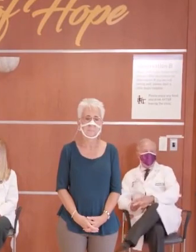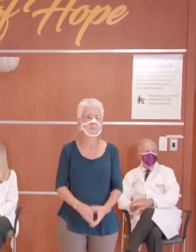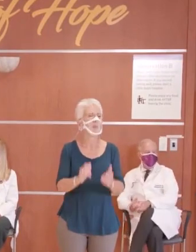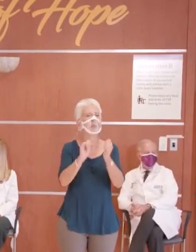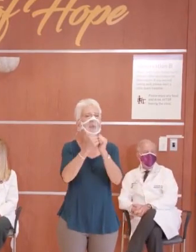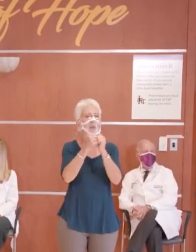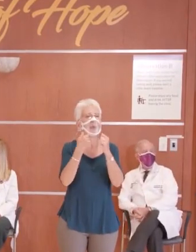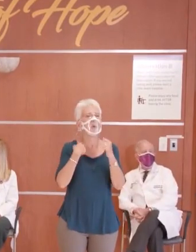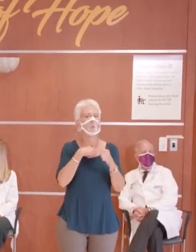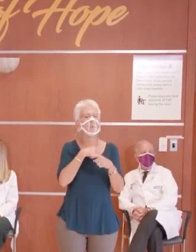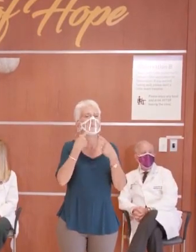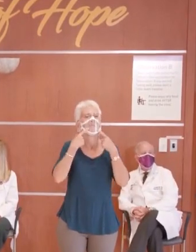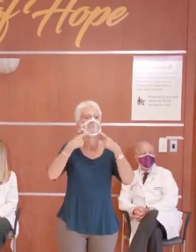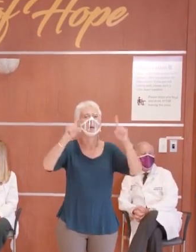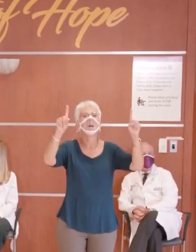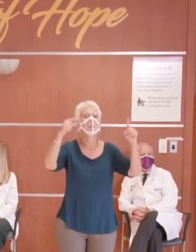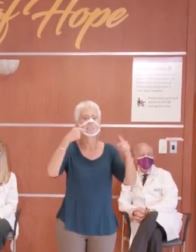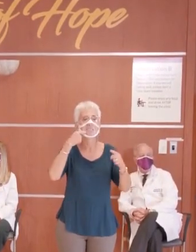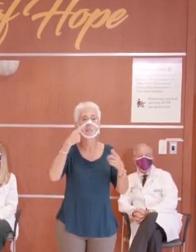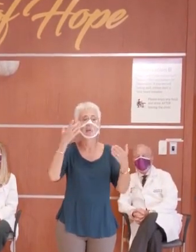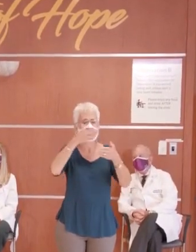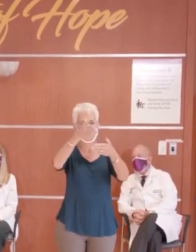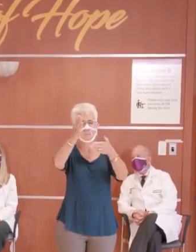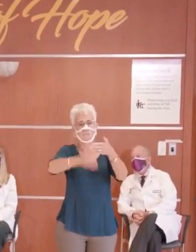end of this pandemic?